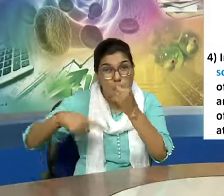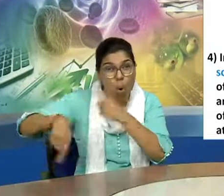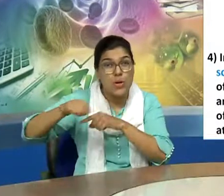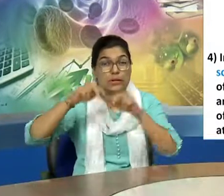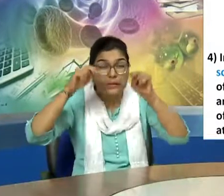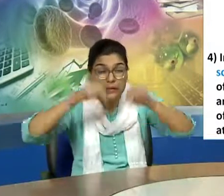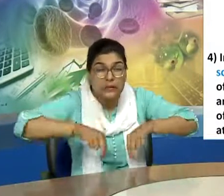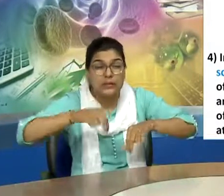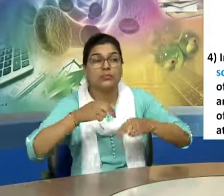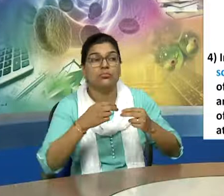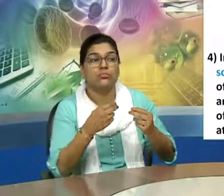in the air,